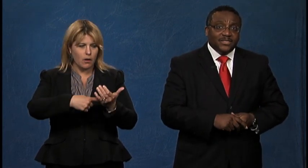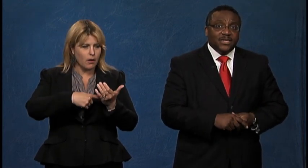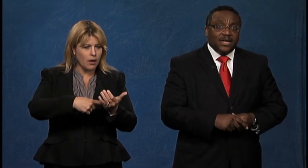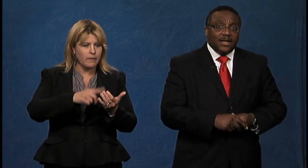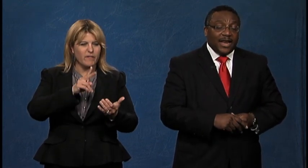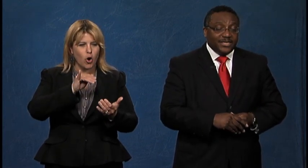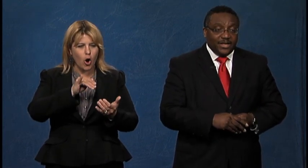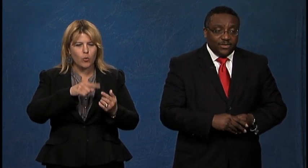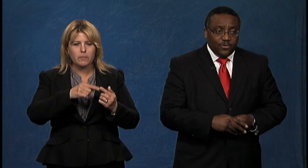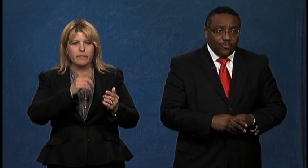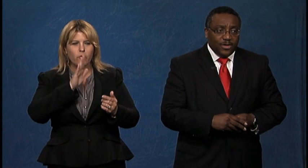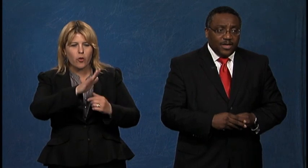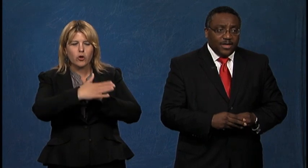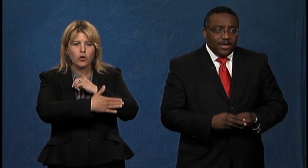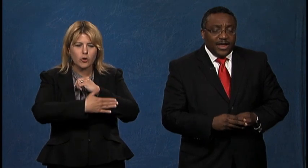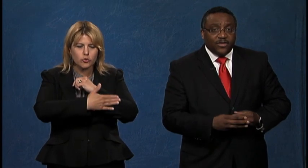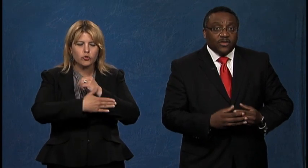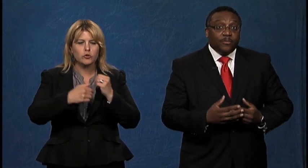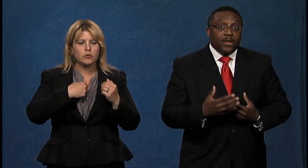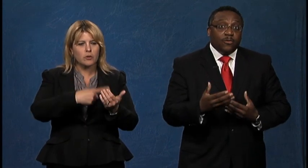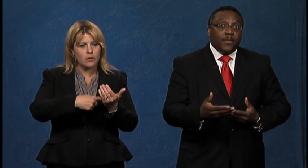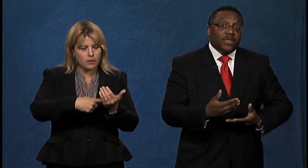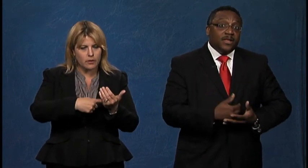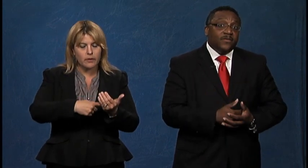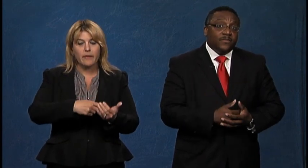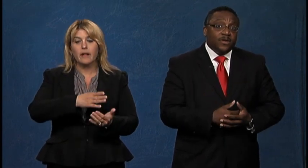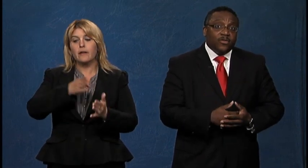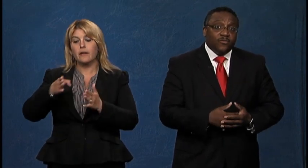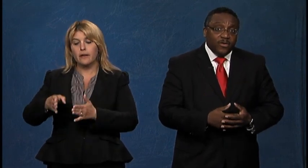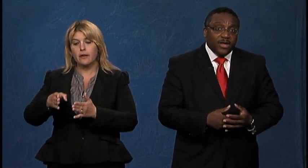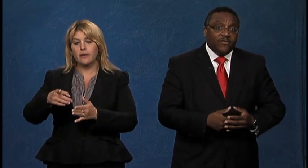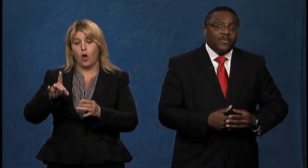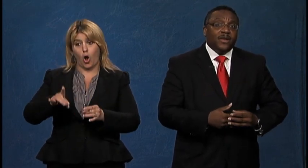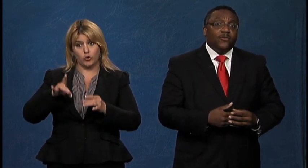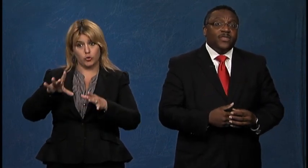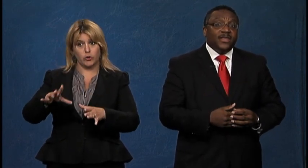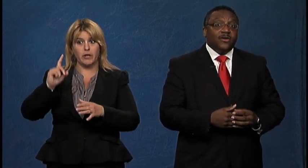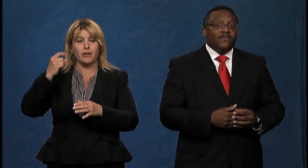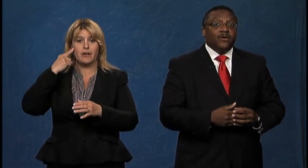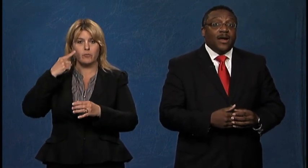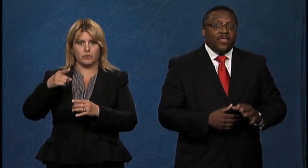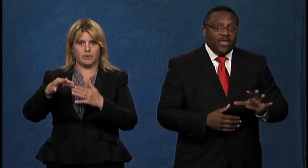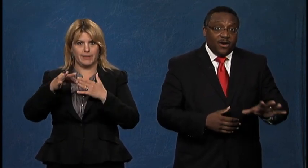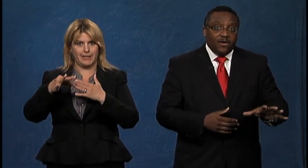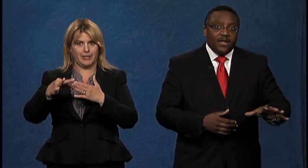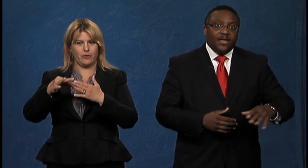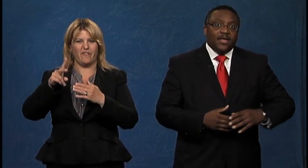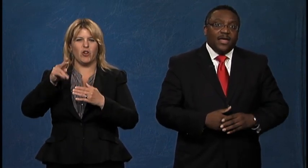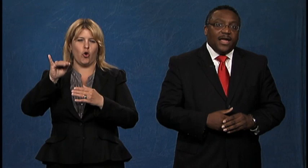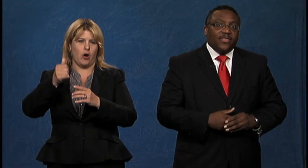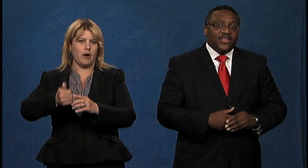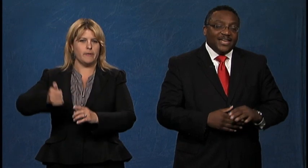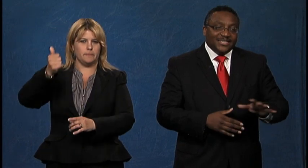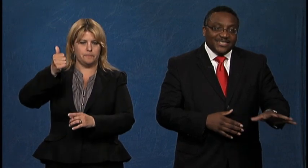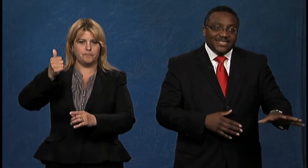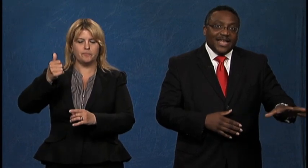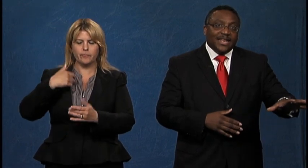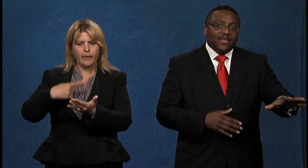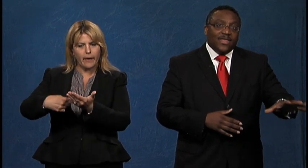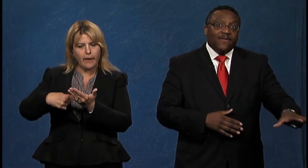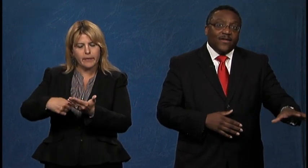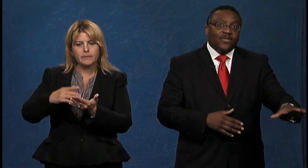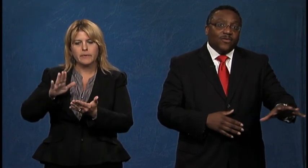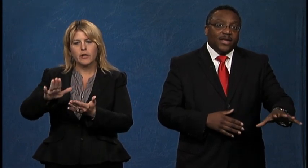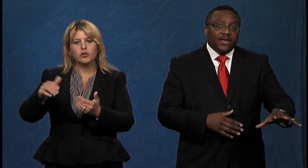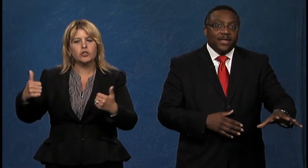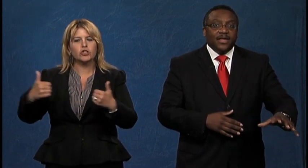nation. I had a chance to, last year, speak to a representative from the Australian government who was the leader of VRI there and the challenges that